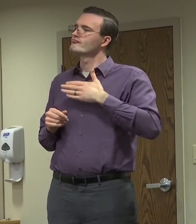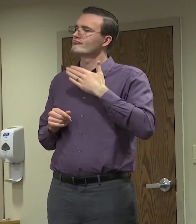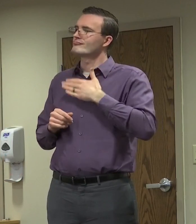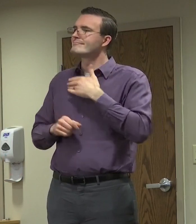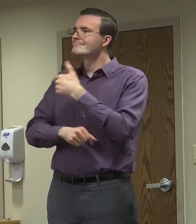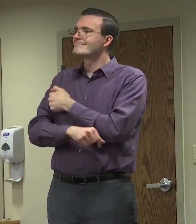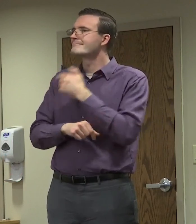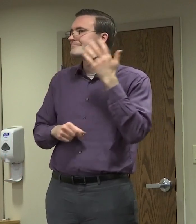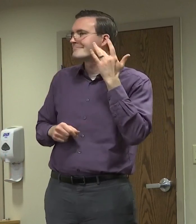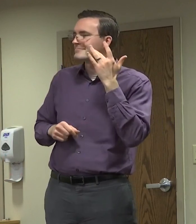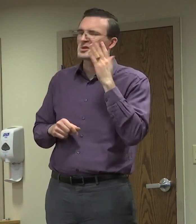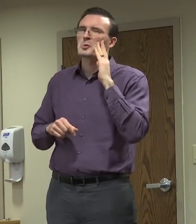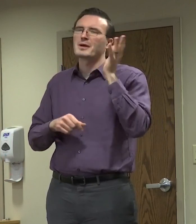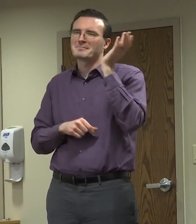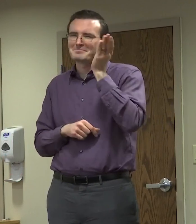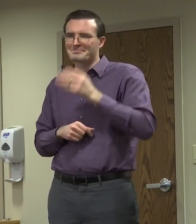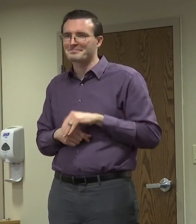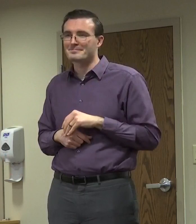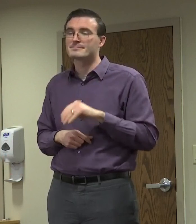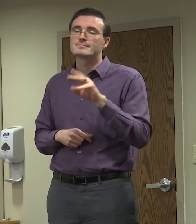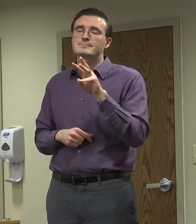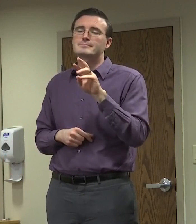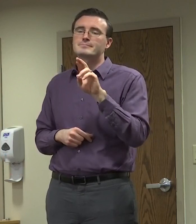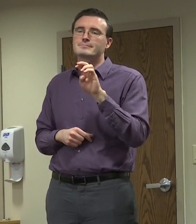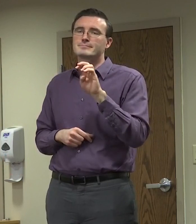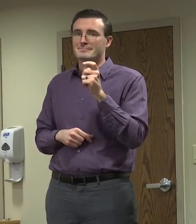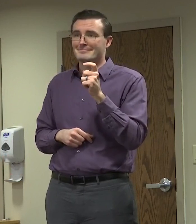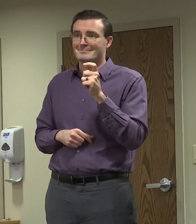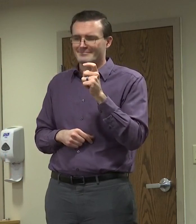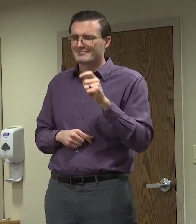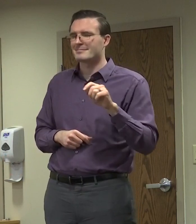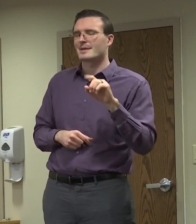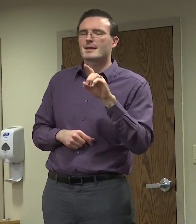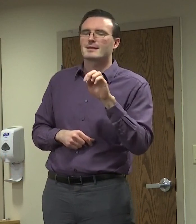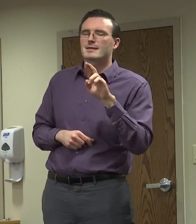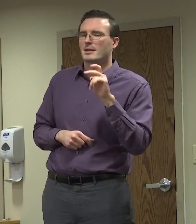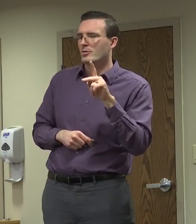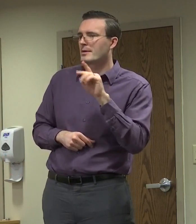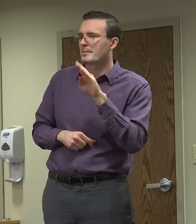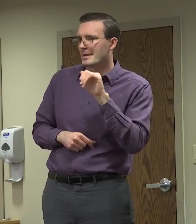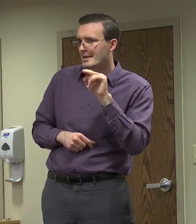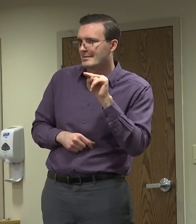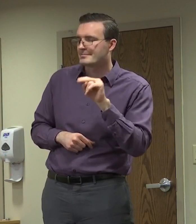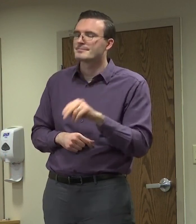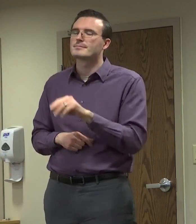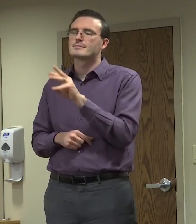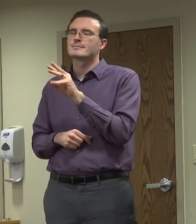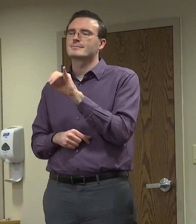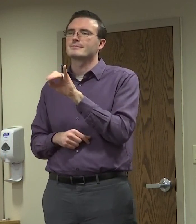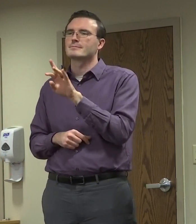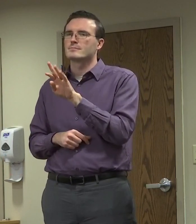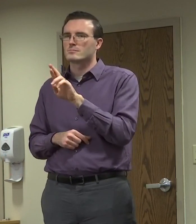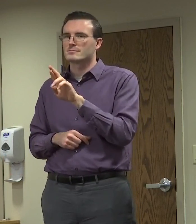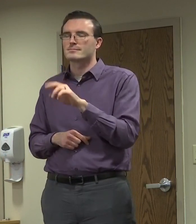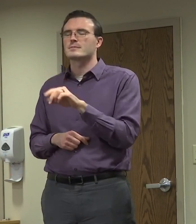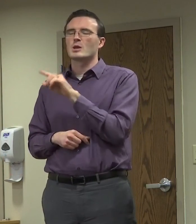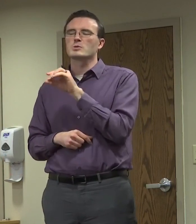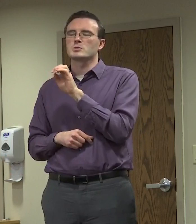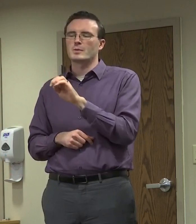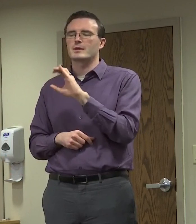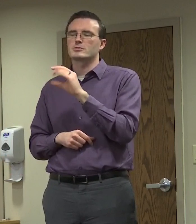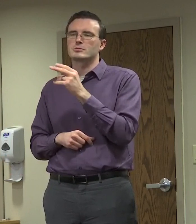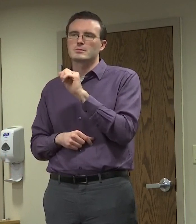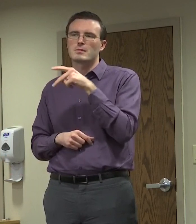From WREX, we have Derek Bain. From WIFR, we have Zoe Chapala.